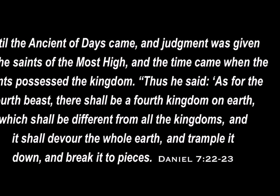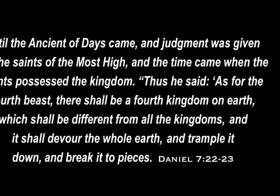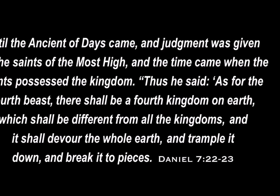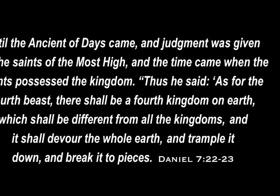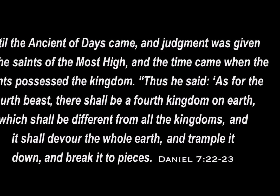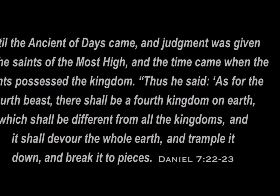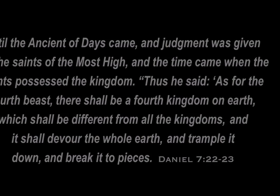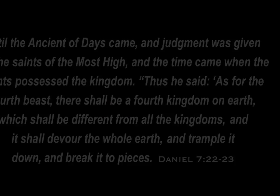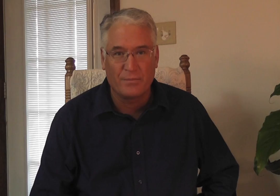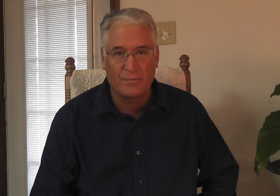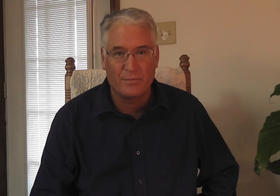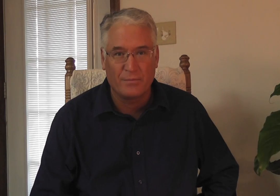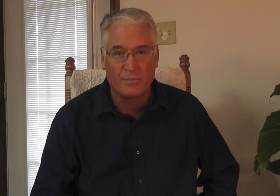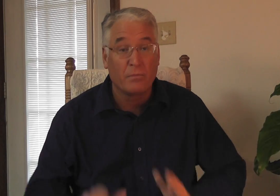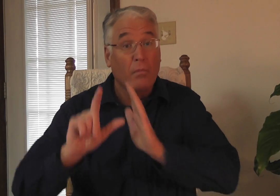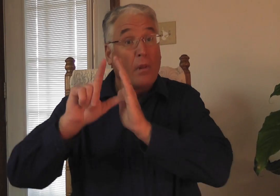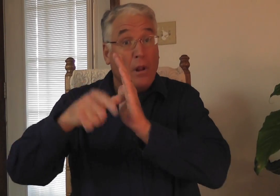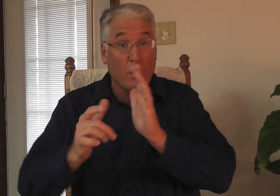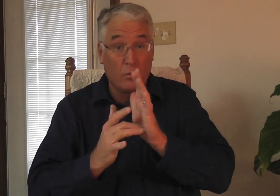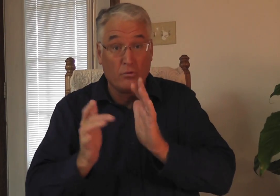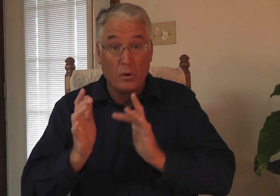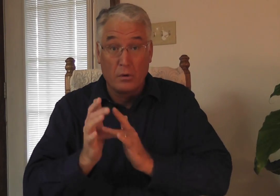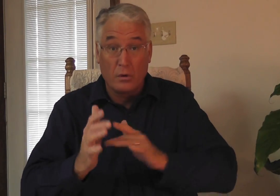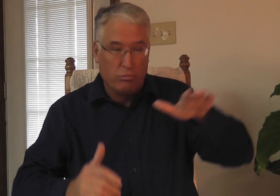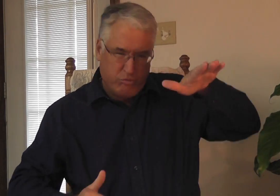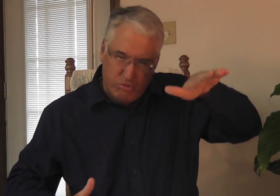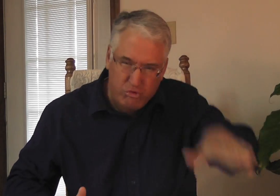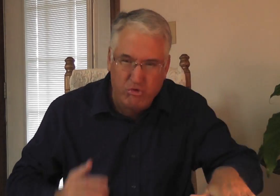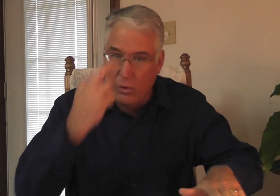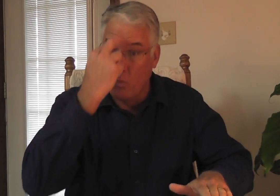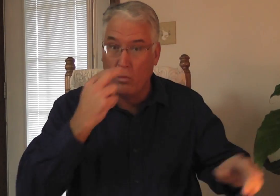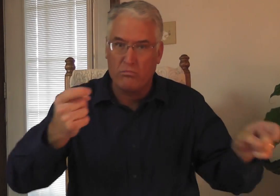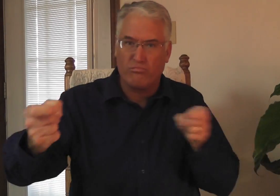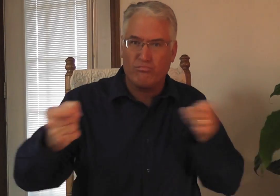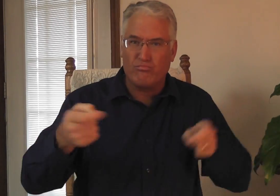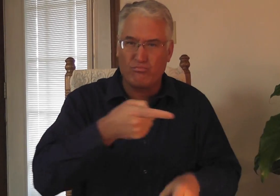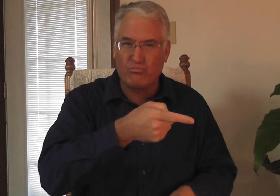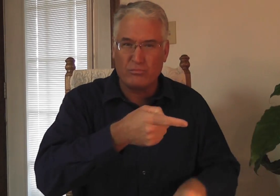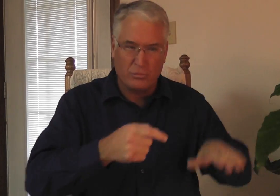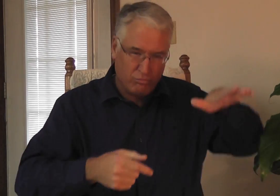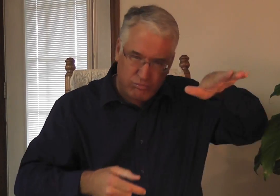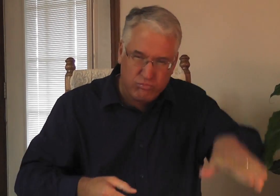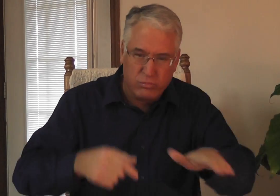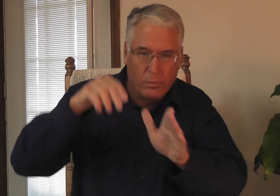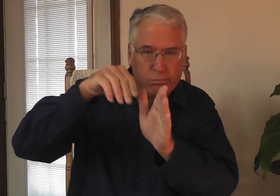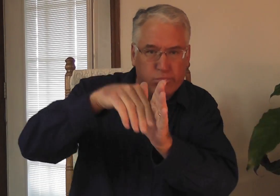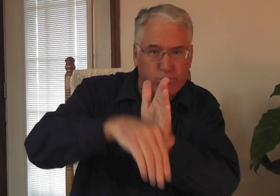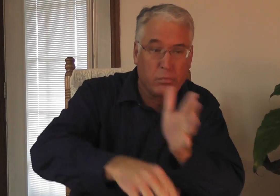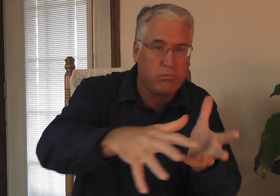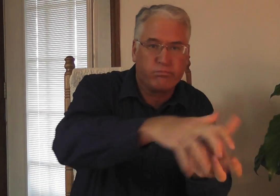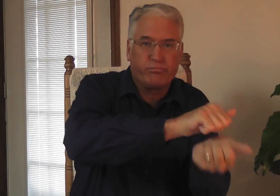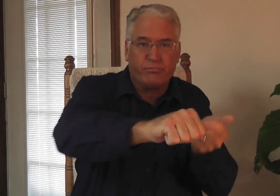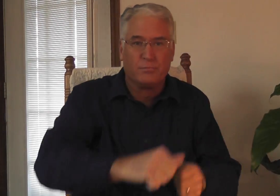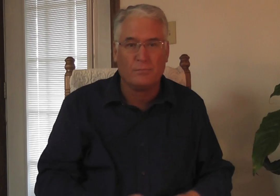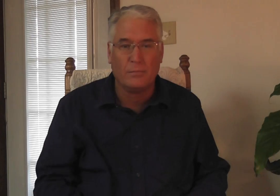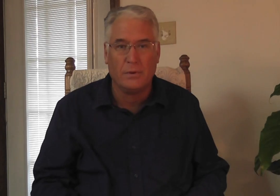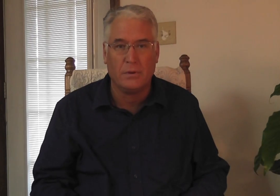down, and break it to pieces. Later, Jesus brought down the Roman Empire. He destroyed